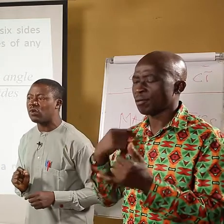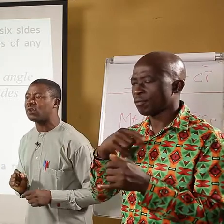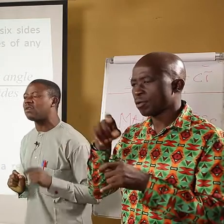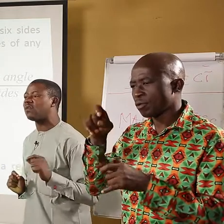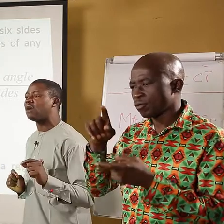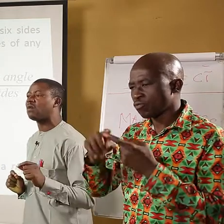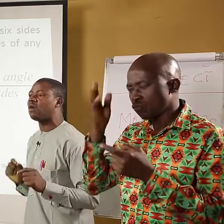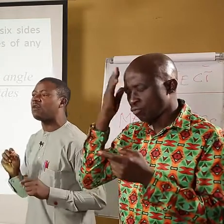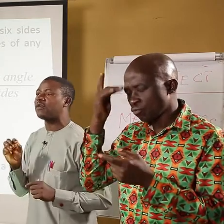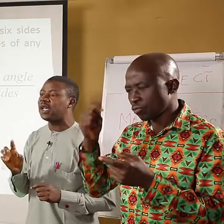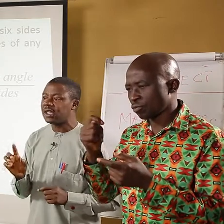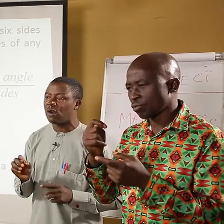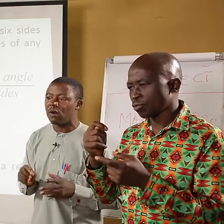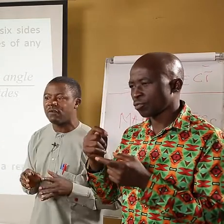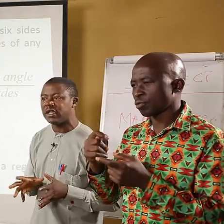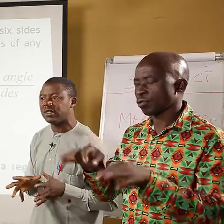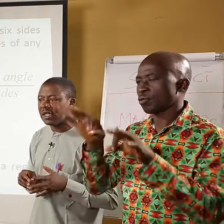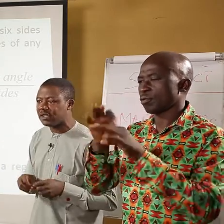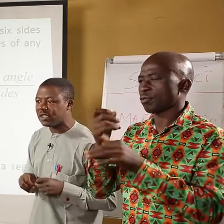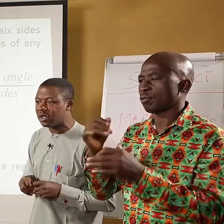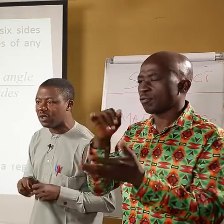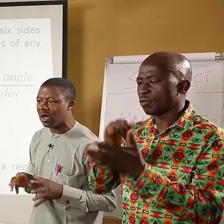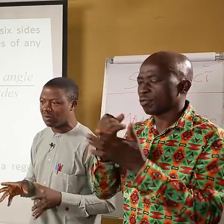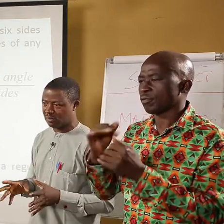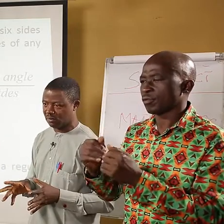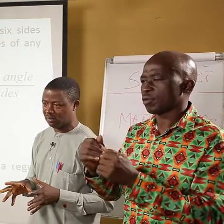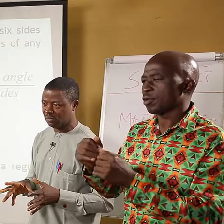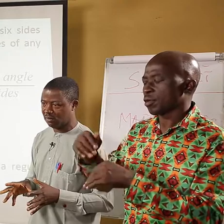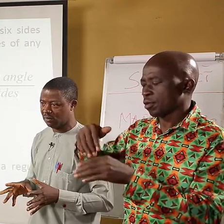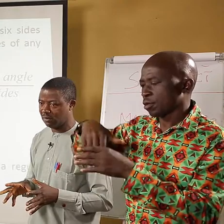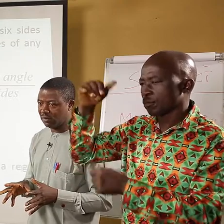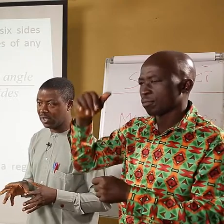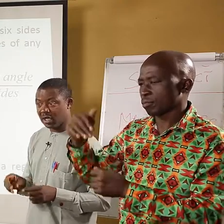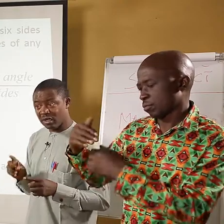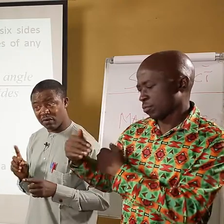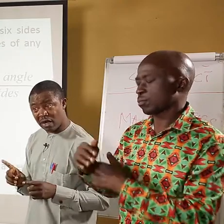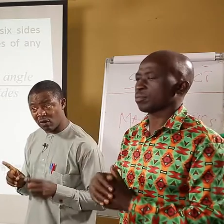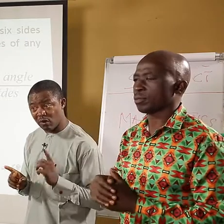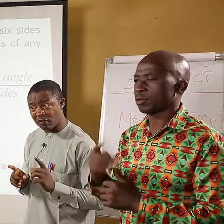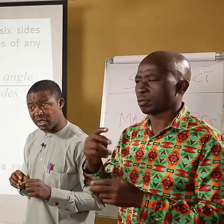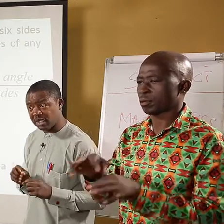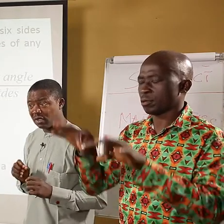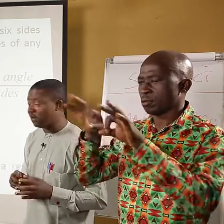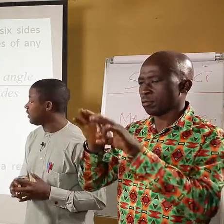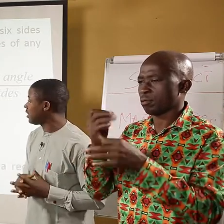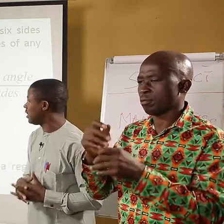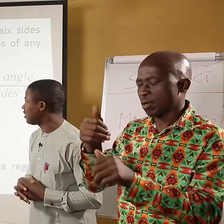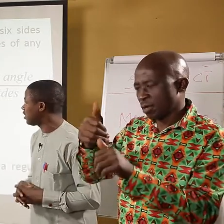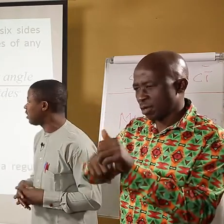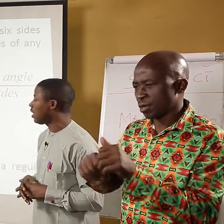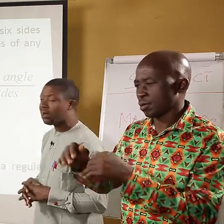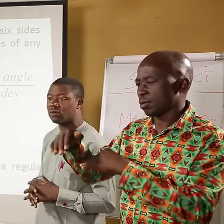need to know the value of each of its exterior angle. The value of each of